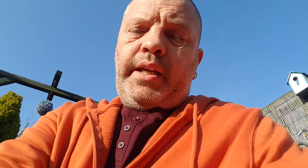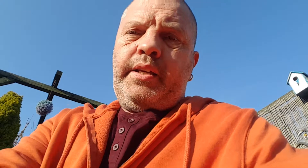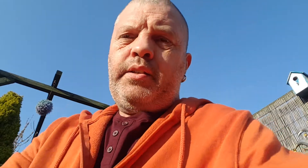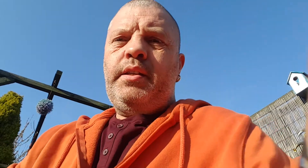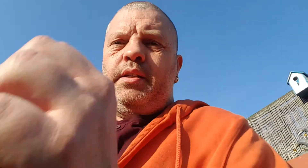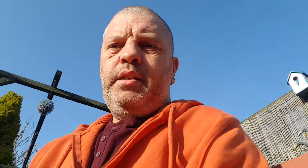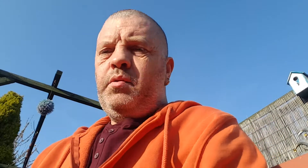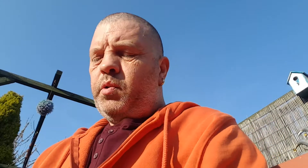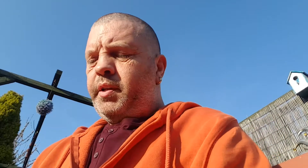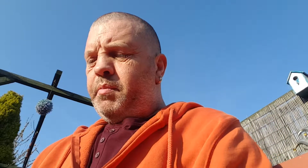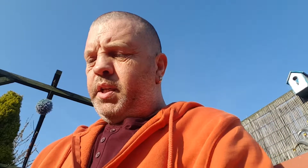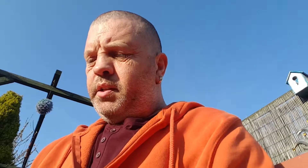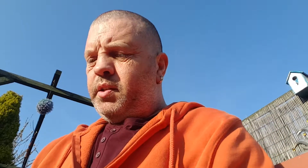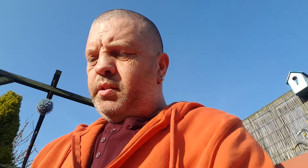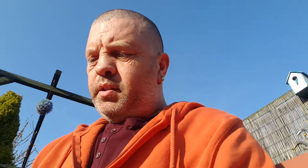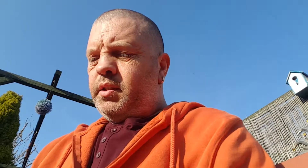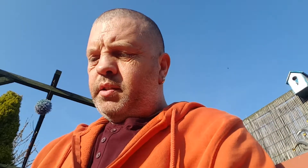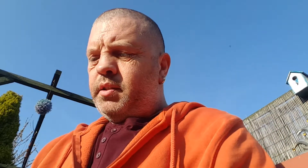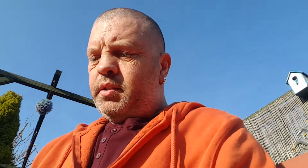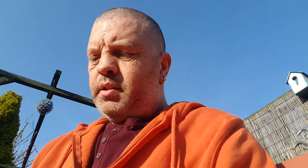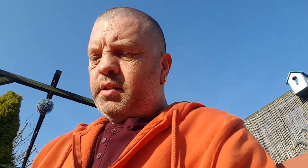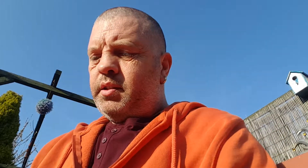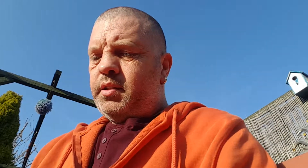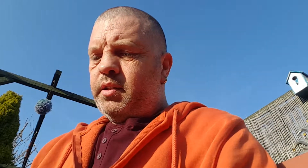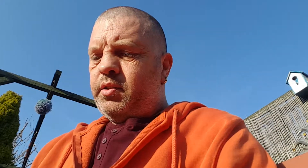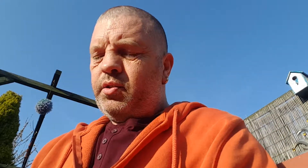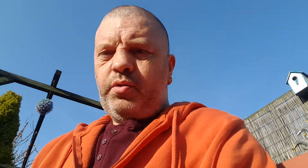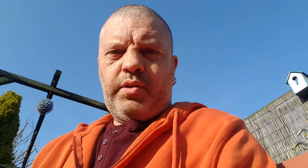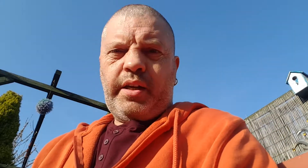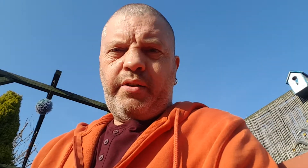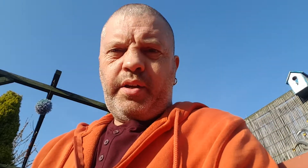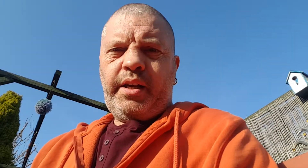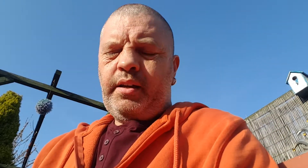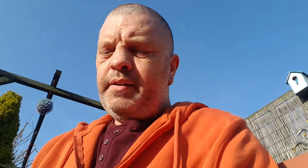and what it means is it's the short scale neck